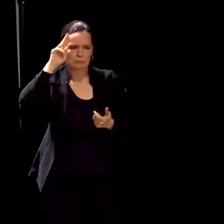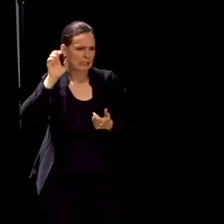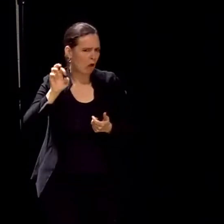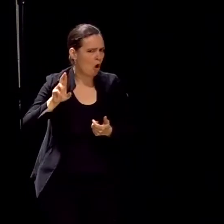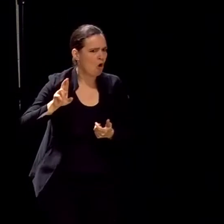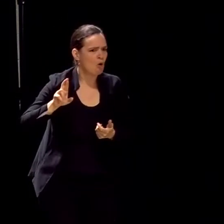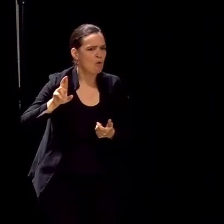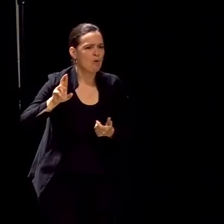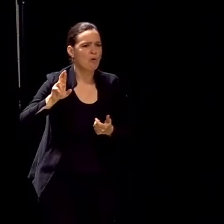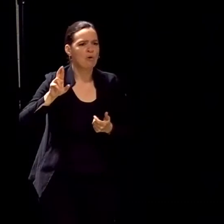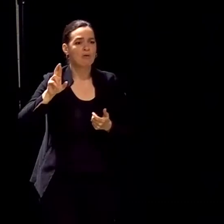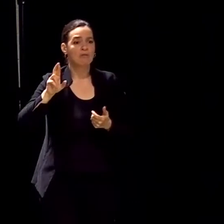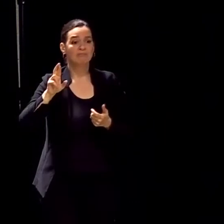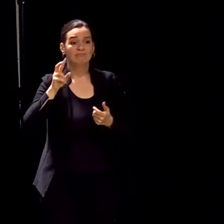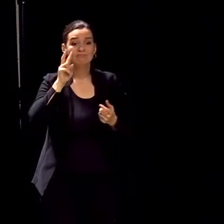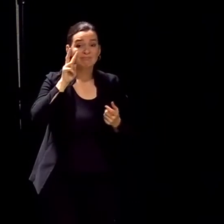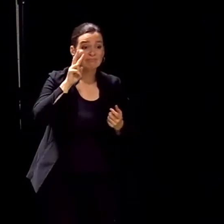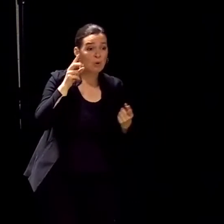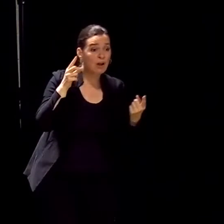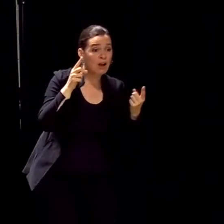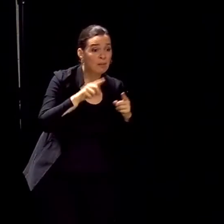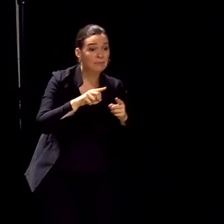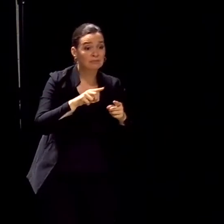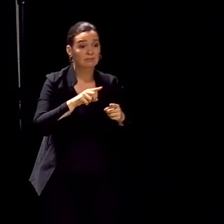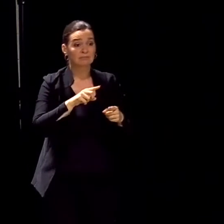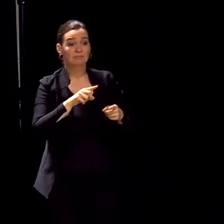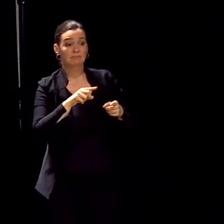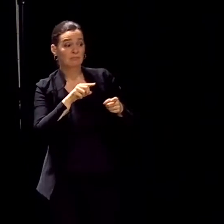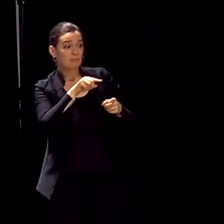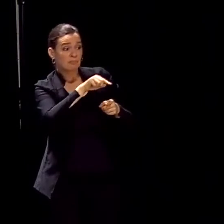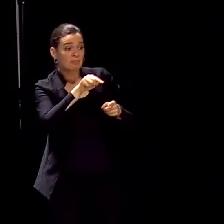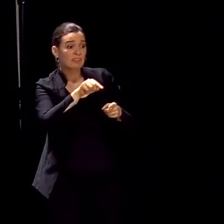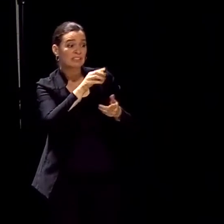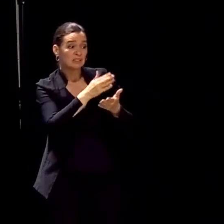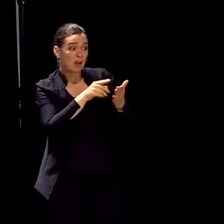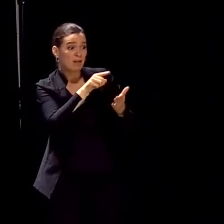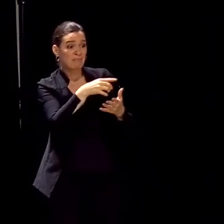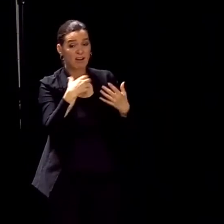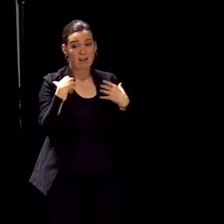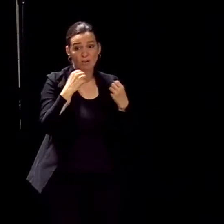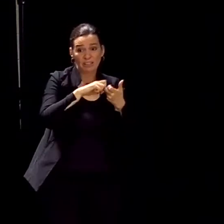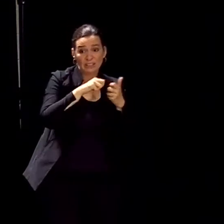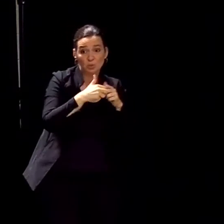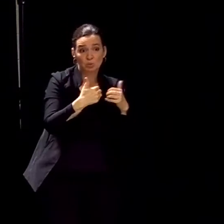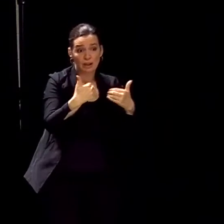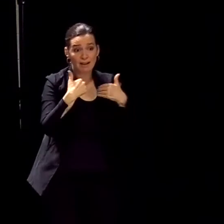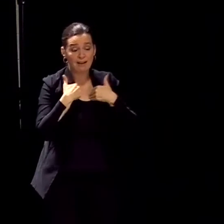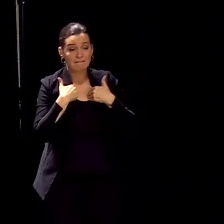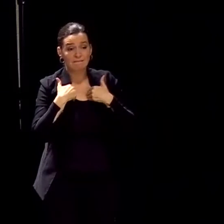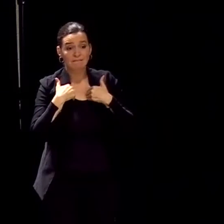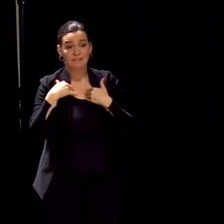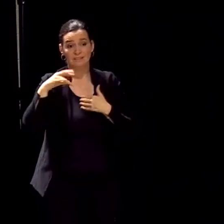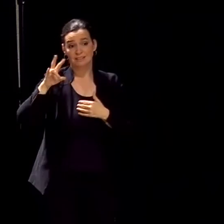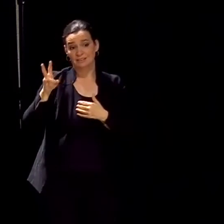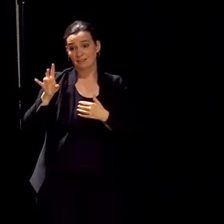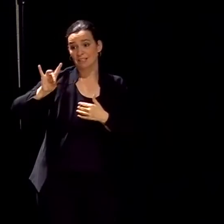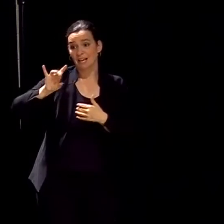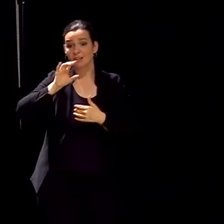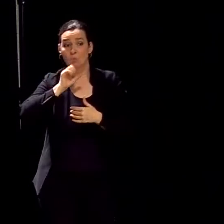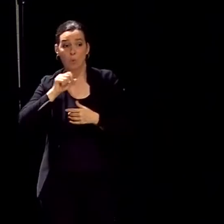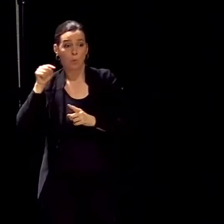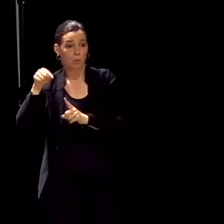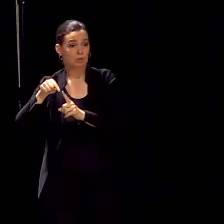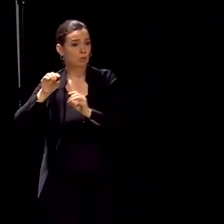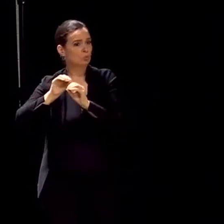66-year-old, underlying conditions. 78-year-old, no underlying conditions, lost their life. And